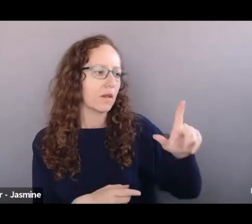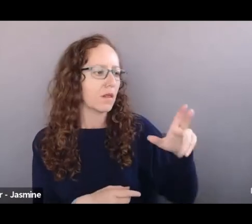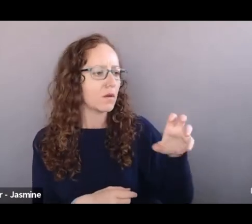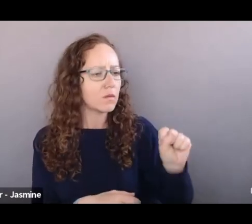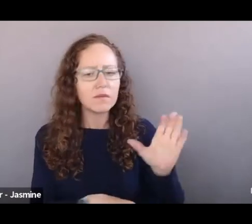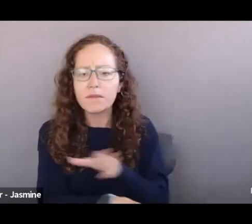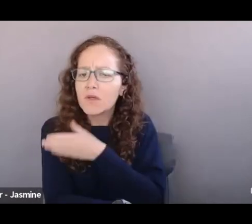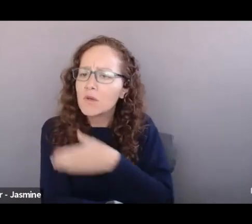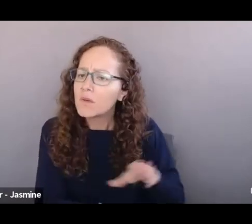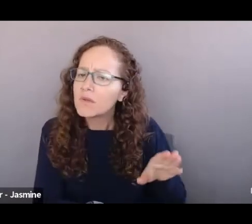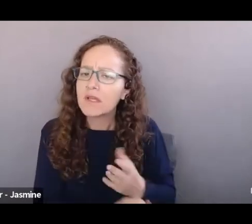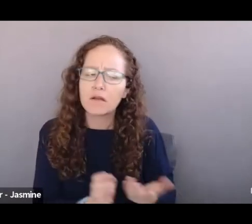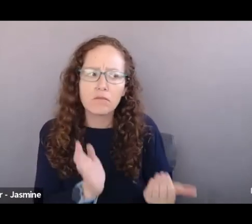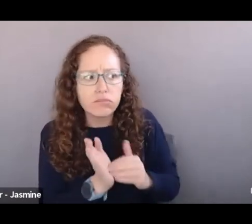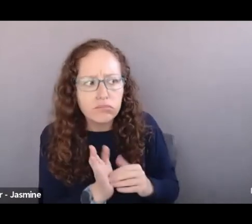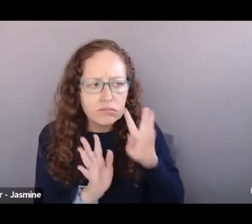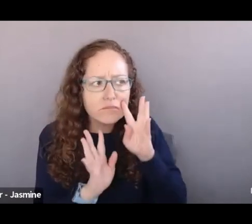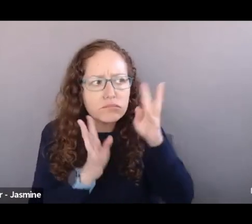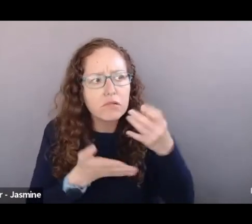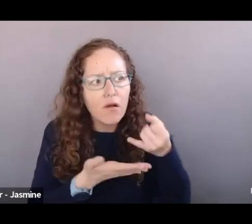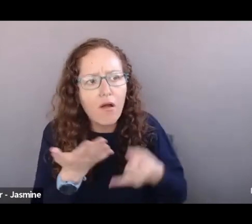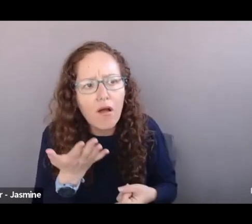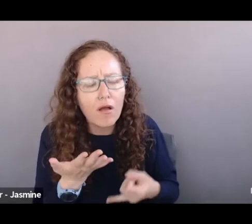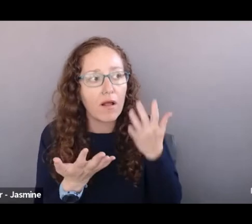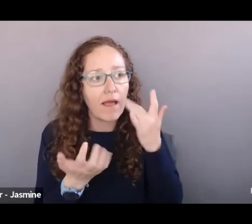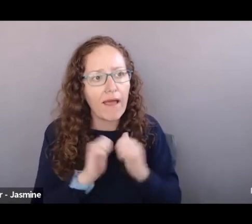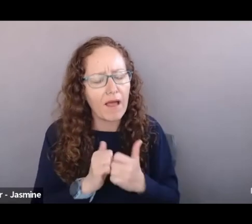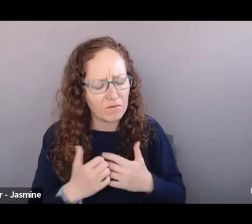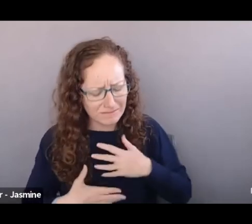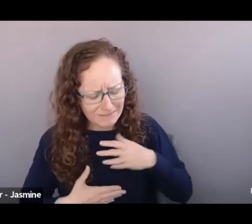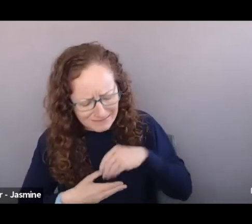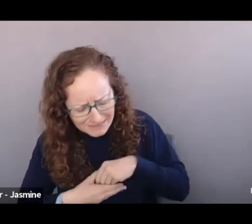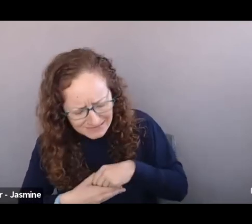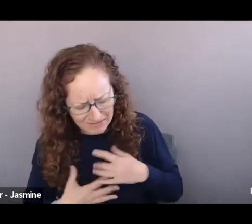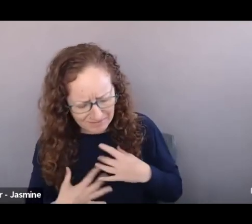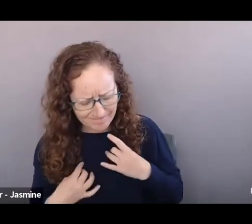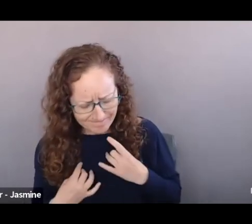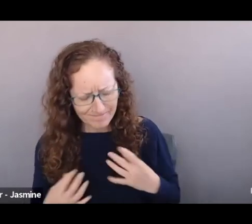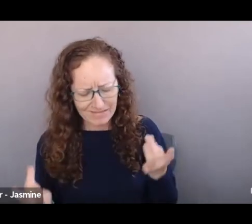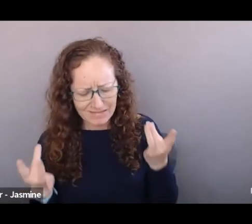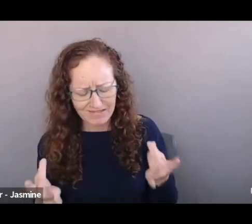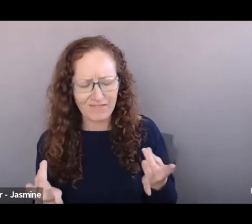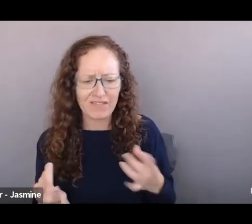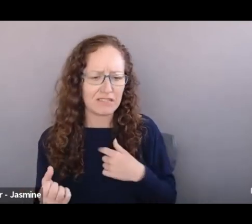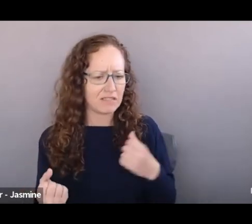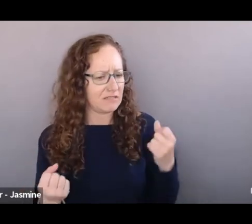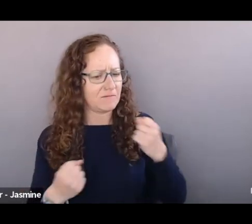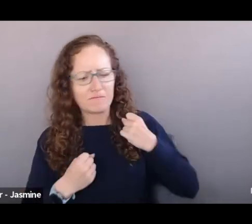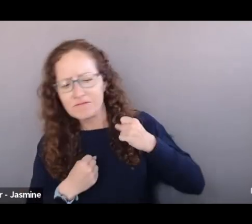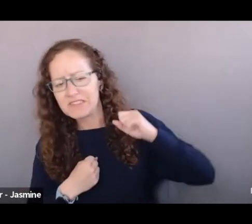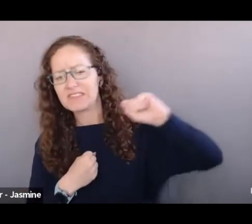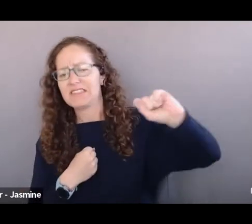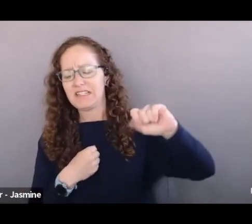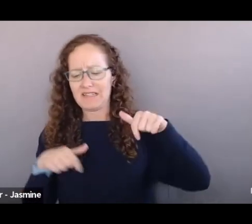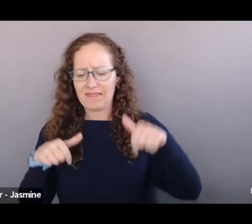visceral resistance to terror in one's own country. This narrative marched on Washington even as warriors